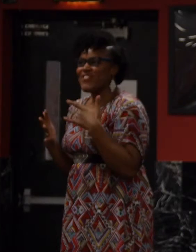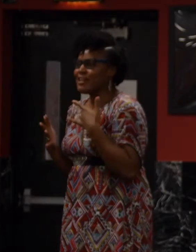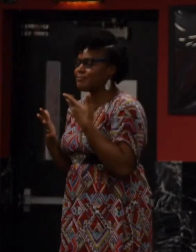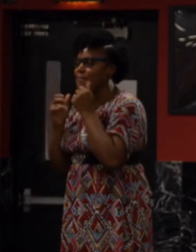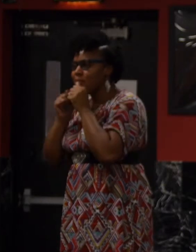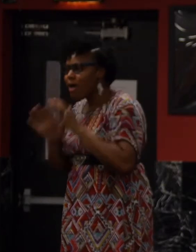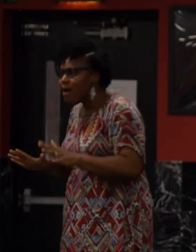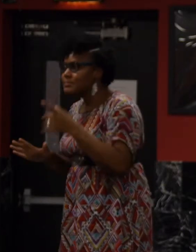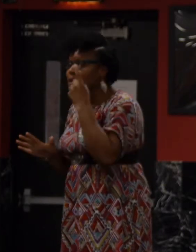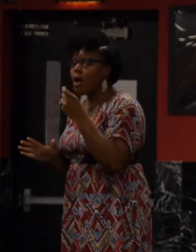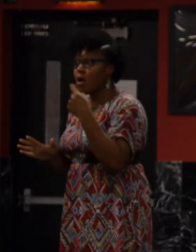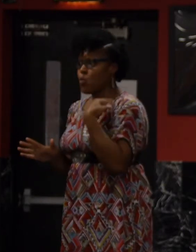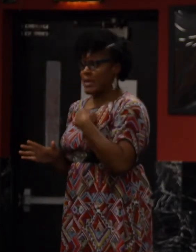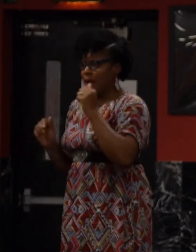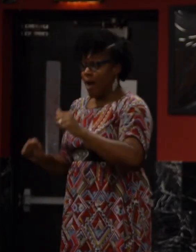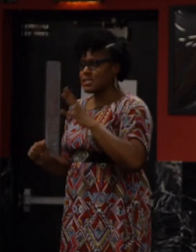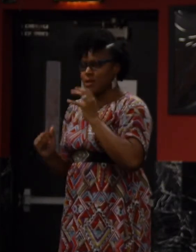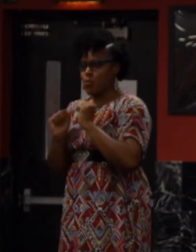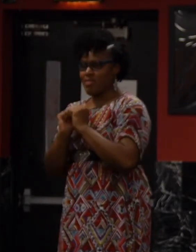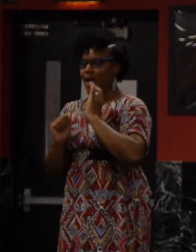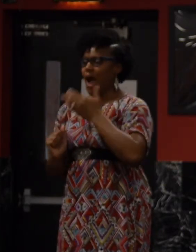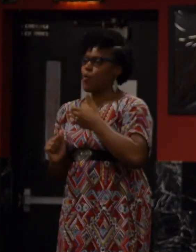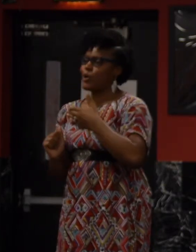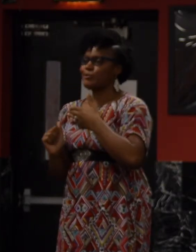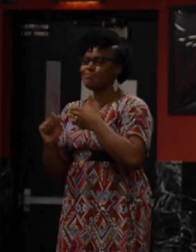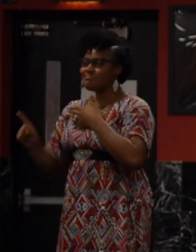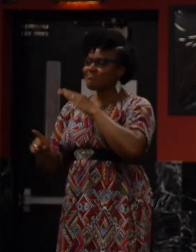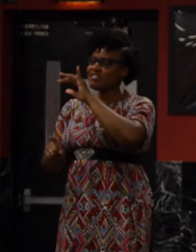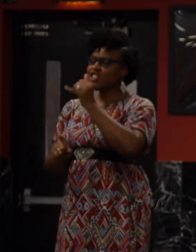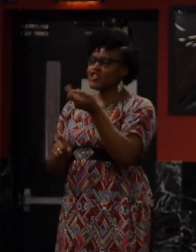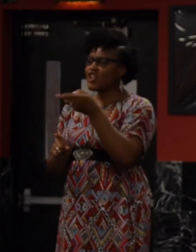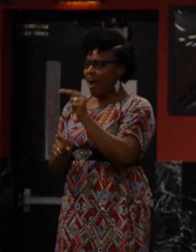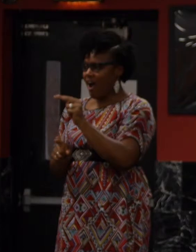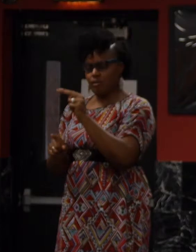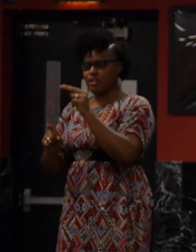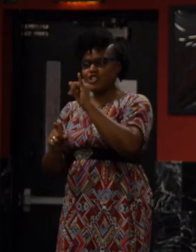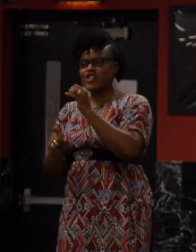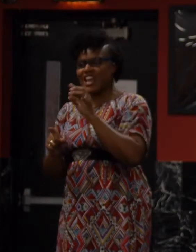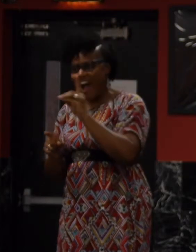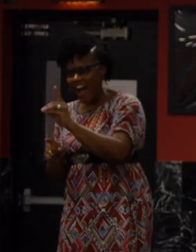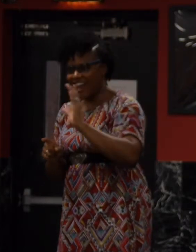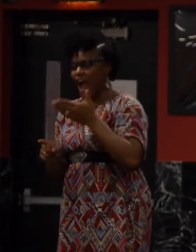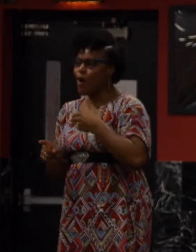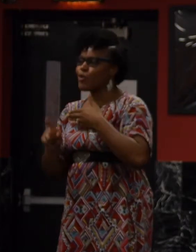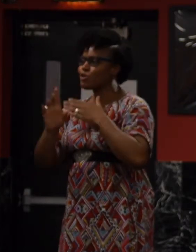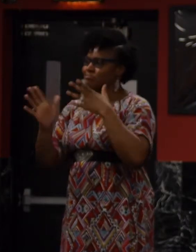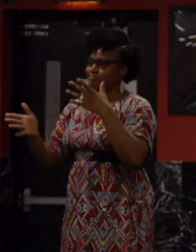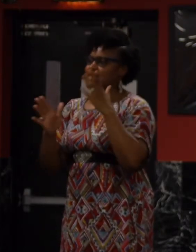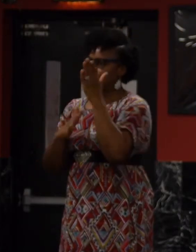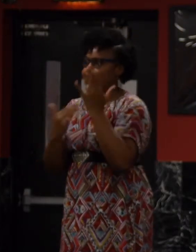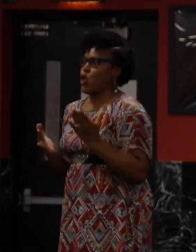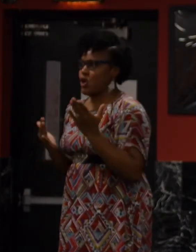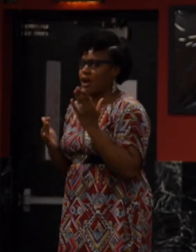speaking with our featured speaker, who is Brother Jihad Abdul Mumit,